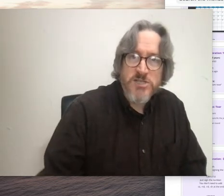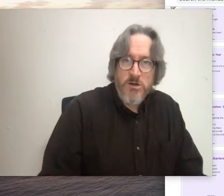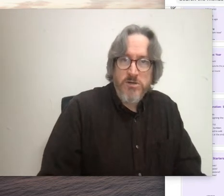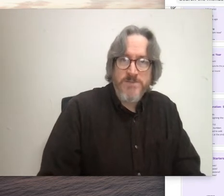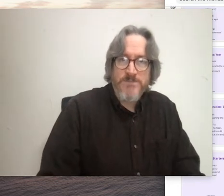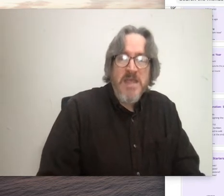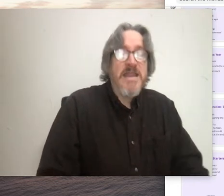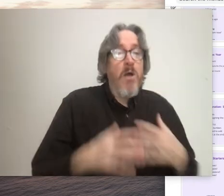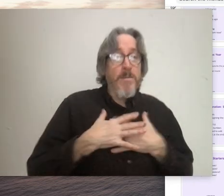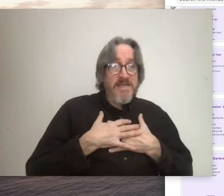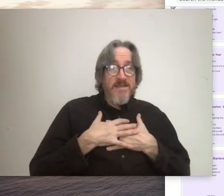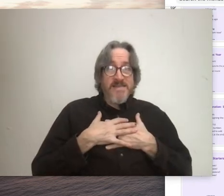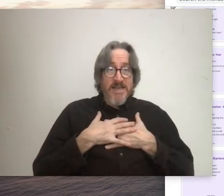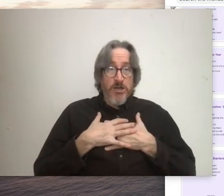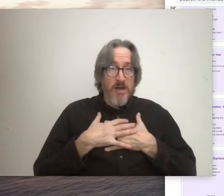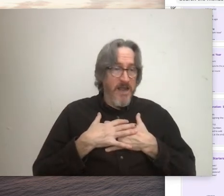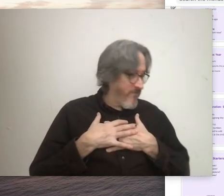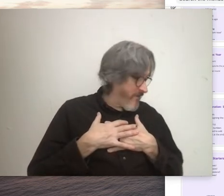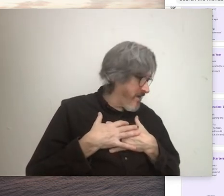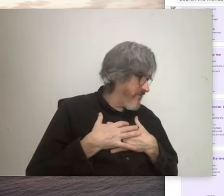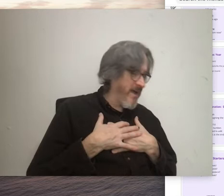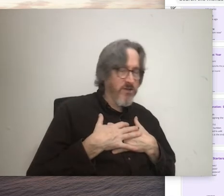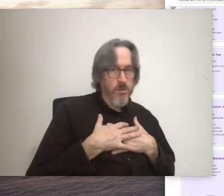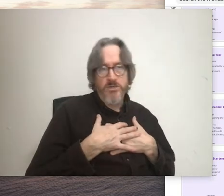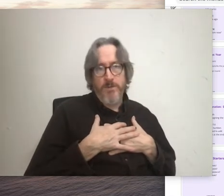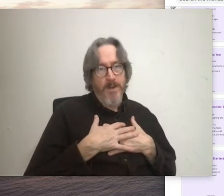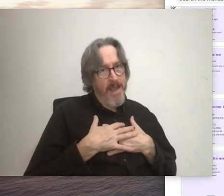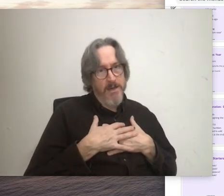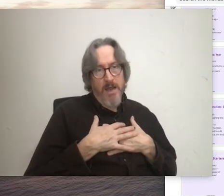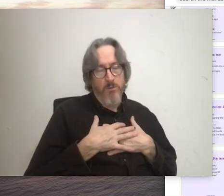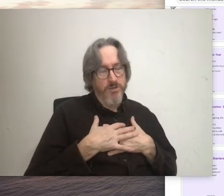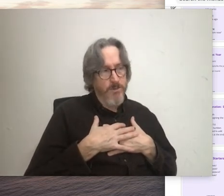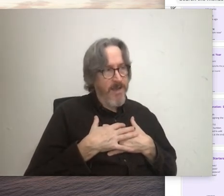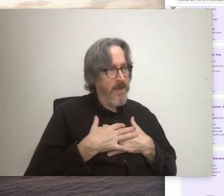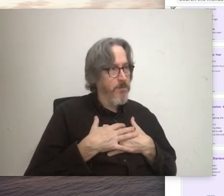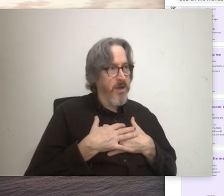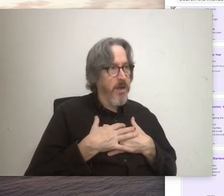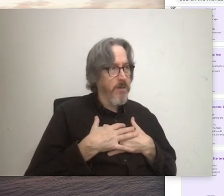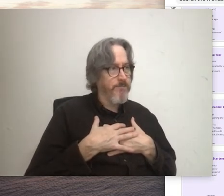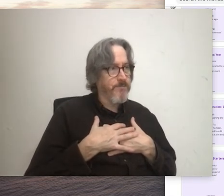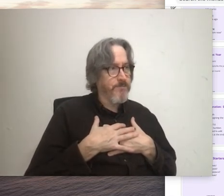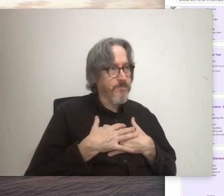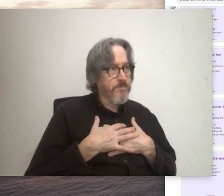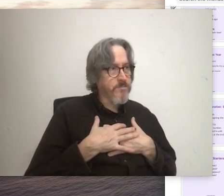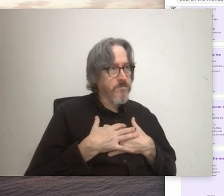conversation starters. Now, I'm going to say this in here, and if I have to go and do it by hand, I will do it by hand. But